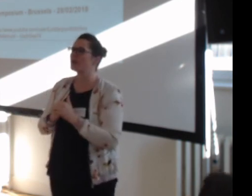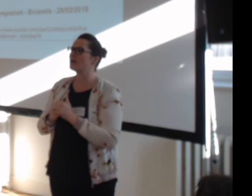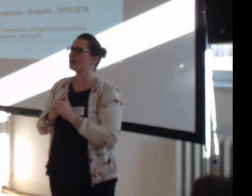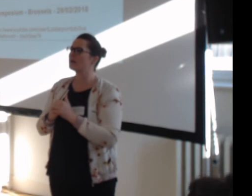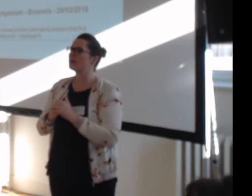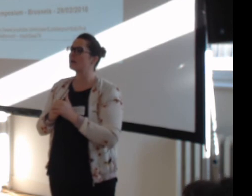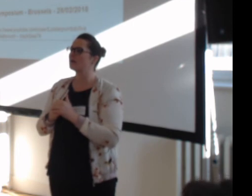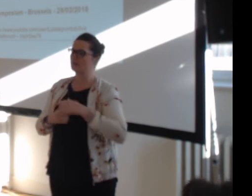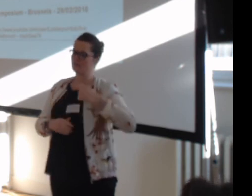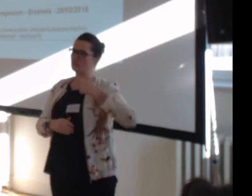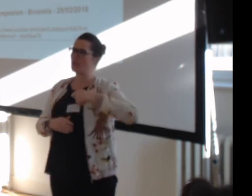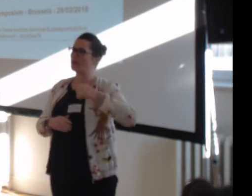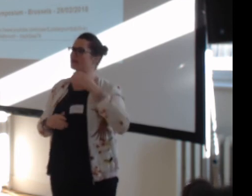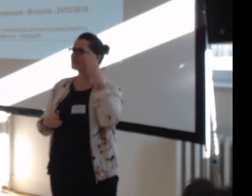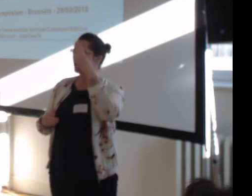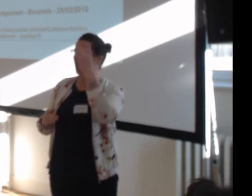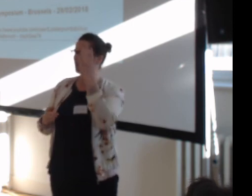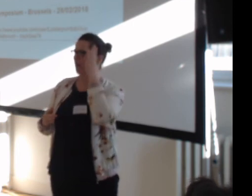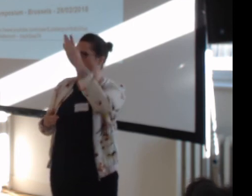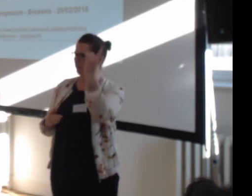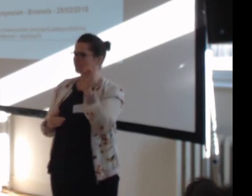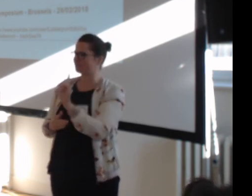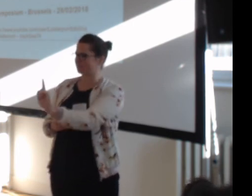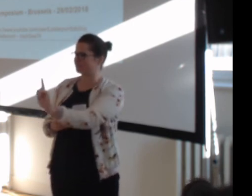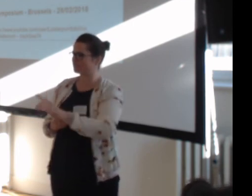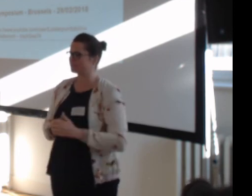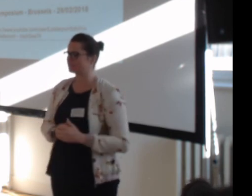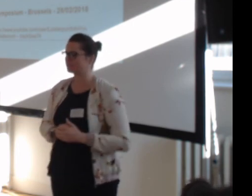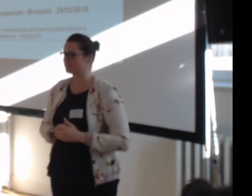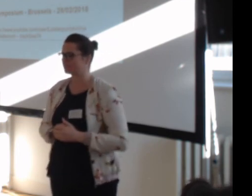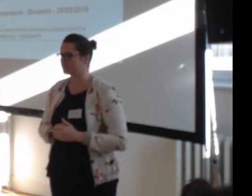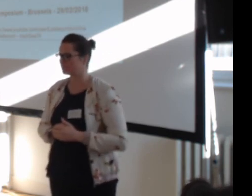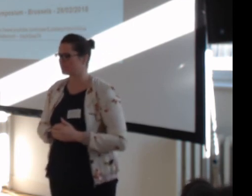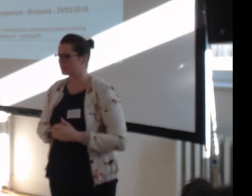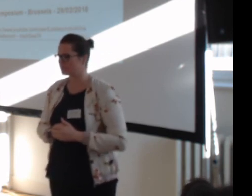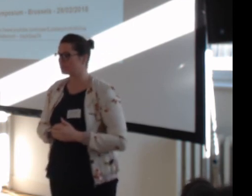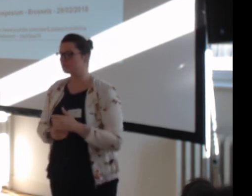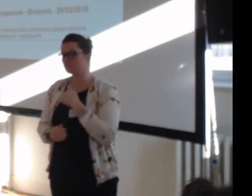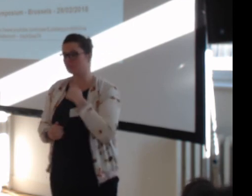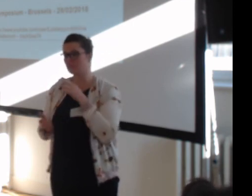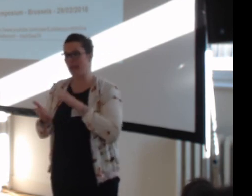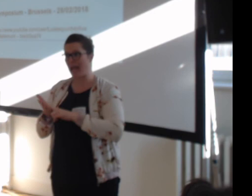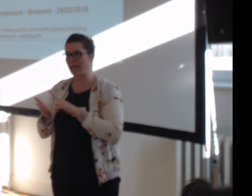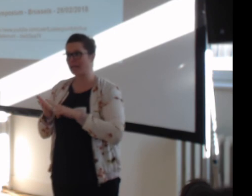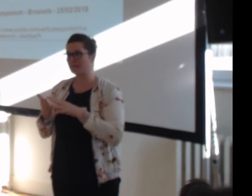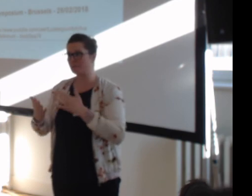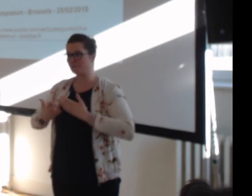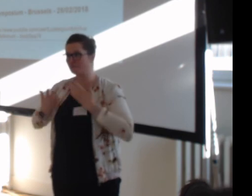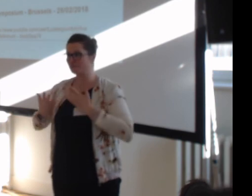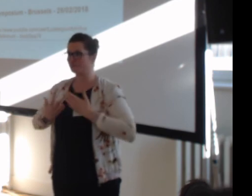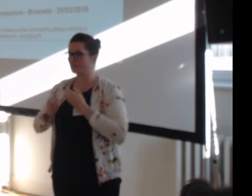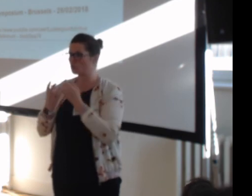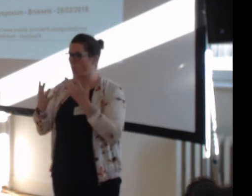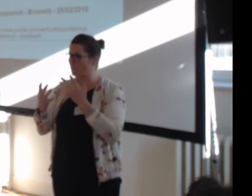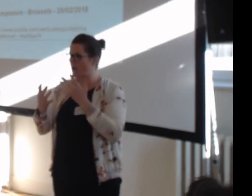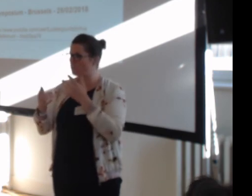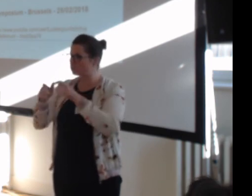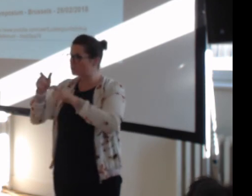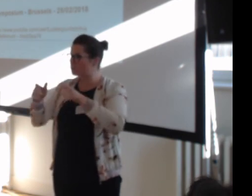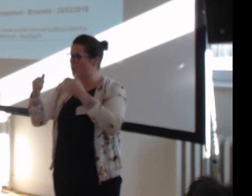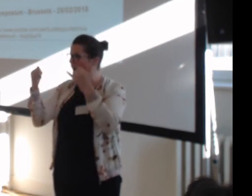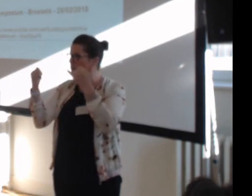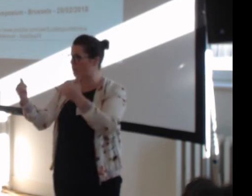chair, Kirsten later on today. I am very happy with such a big number of